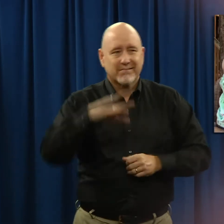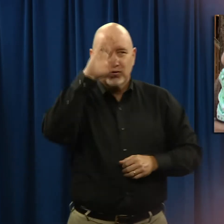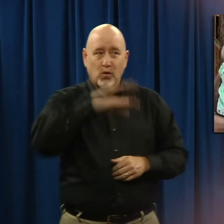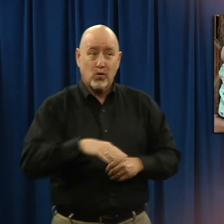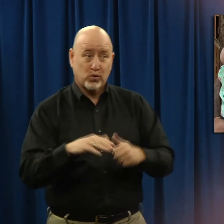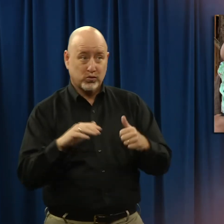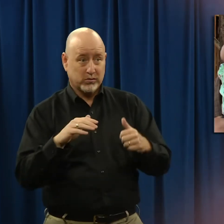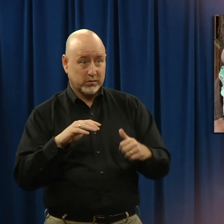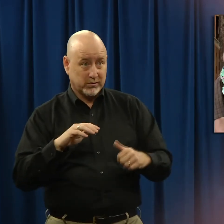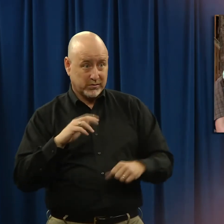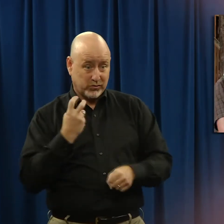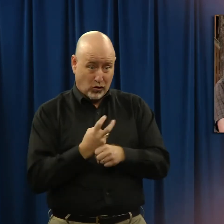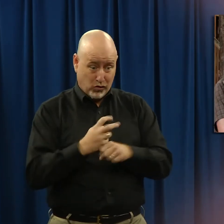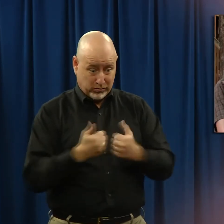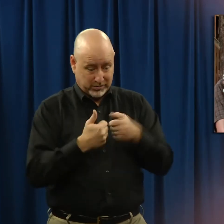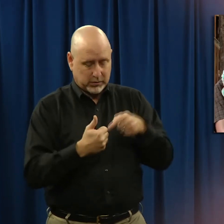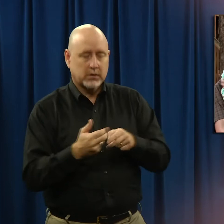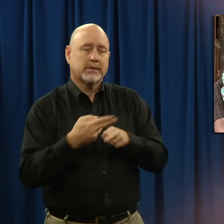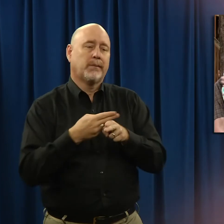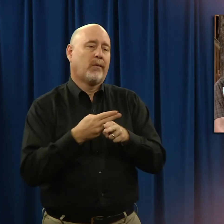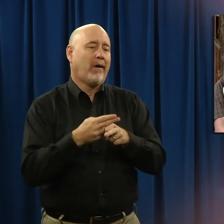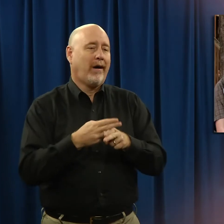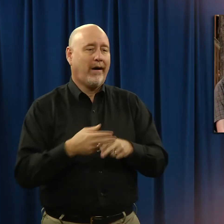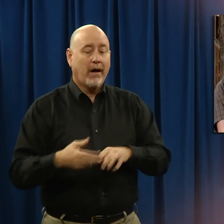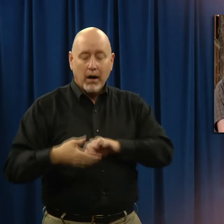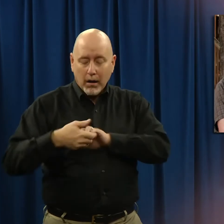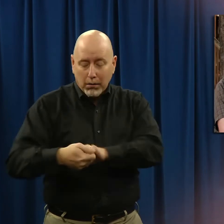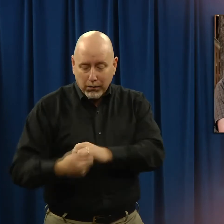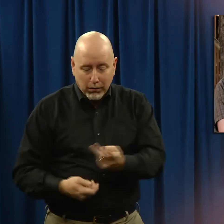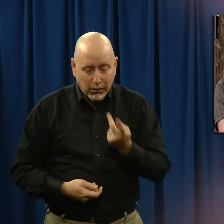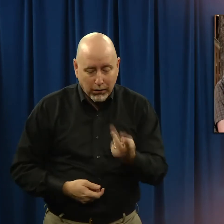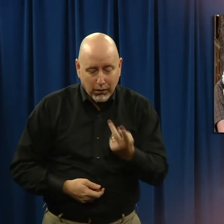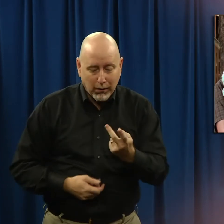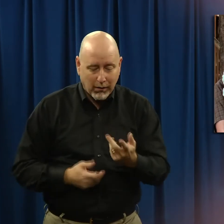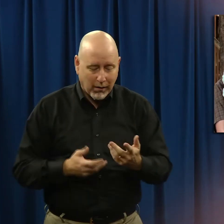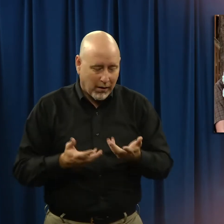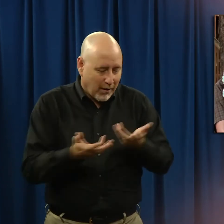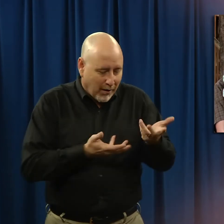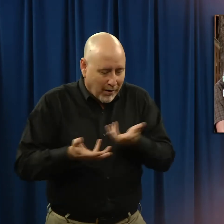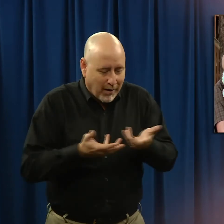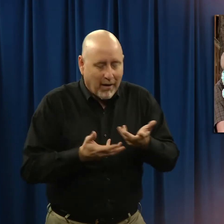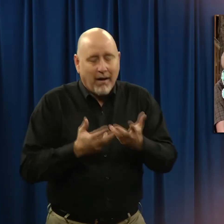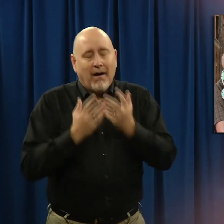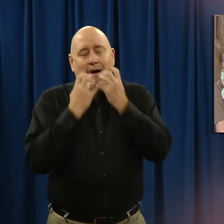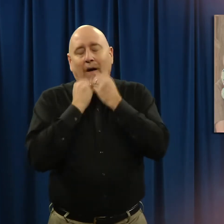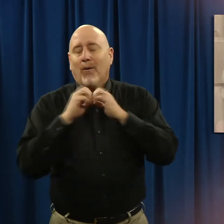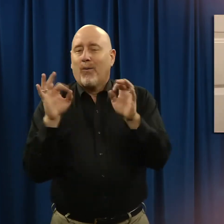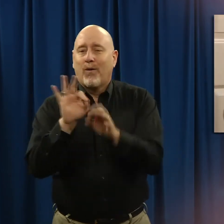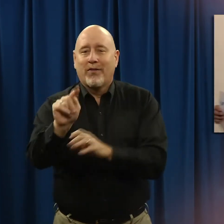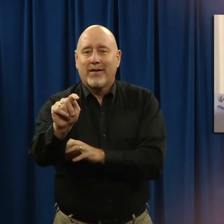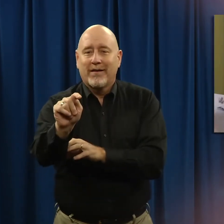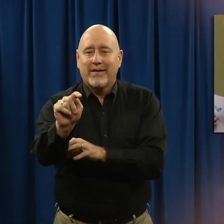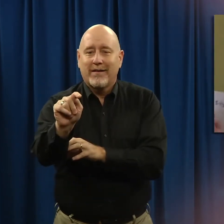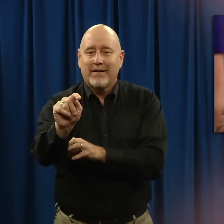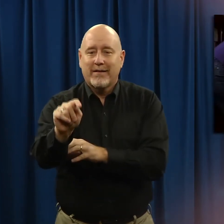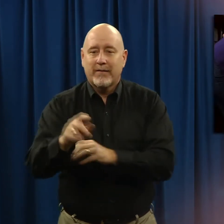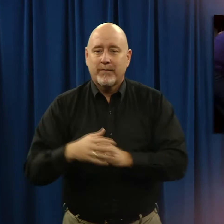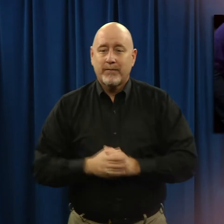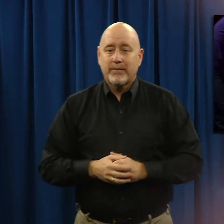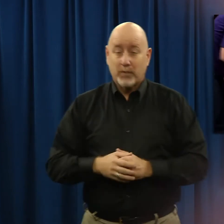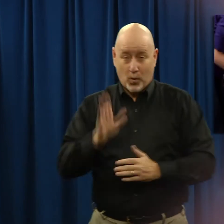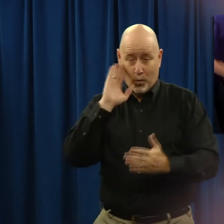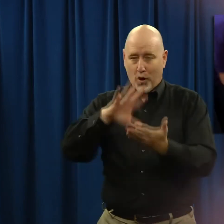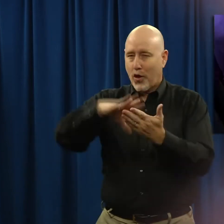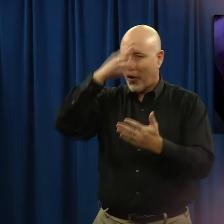challenges are only temporary, but the loving relationships that are being formed, they make it worth all the effort. You will